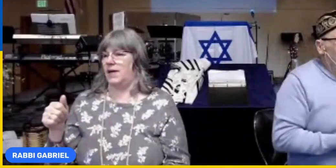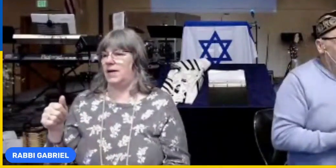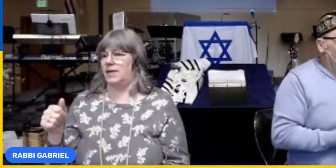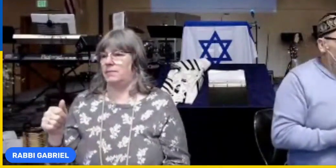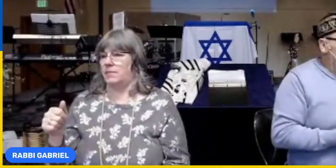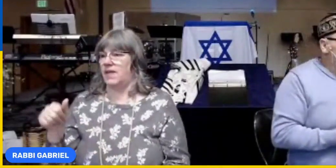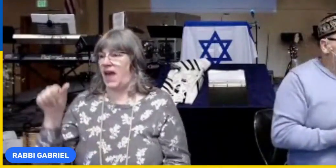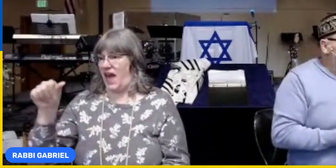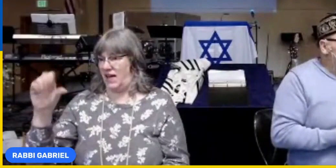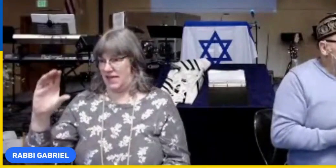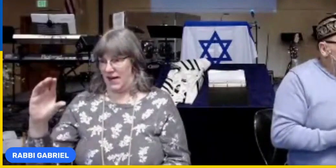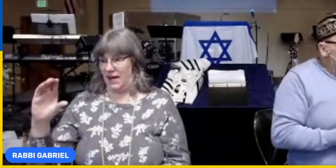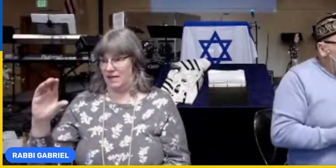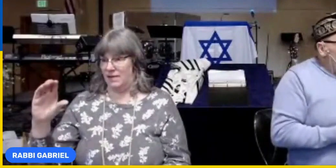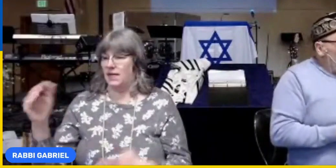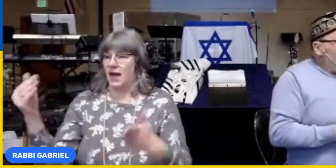countenance.